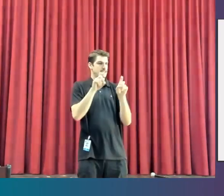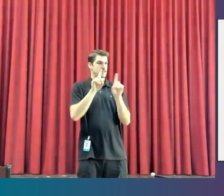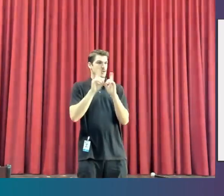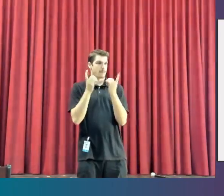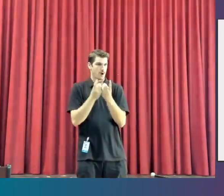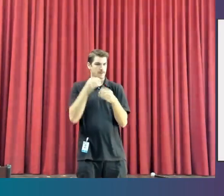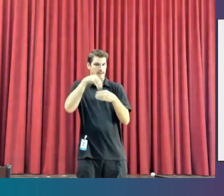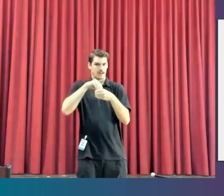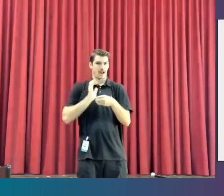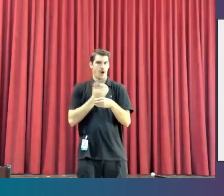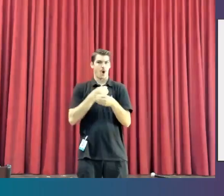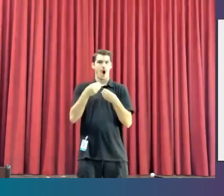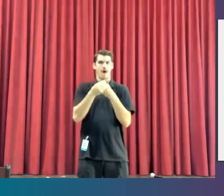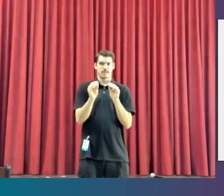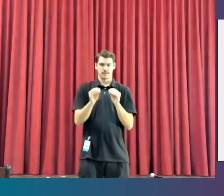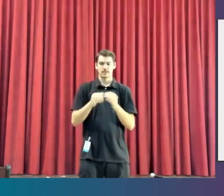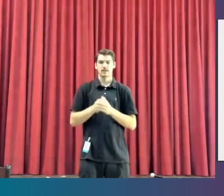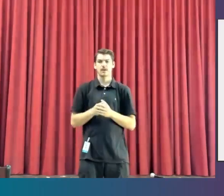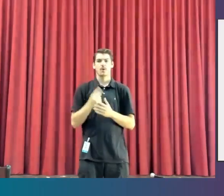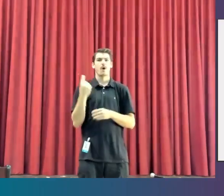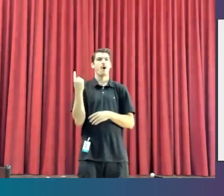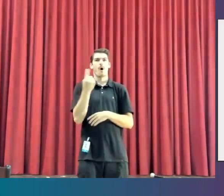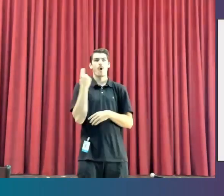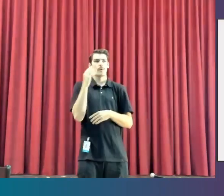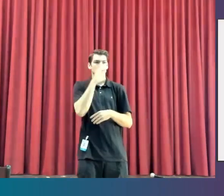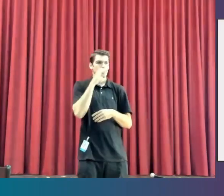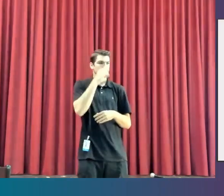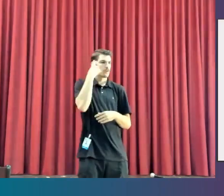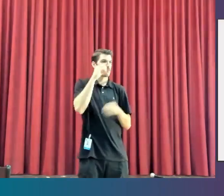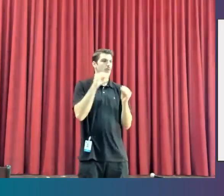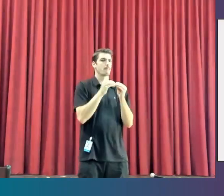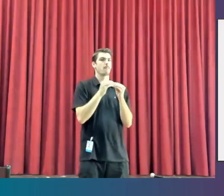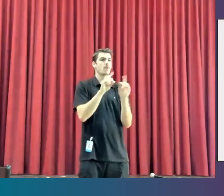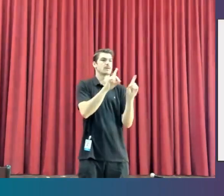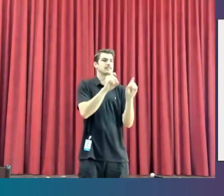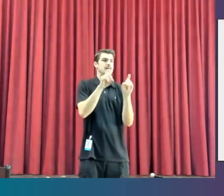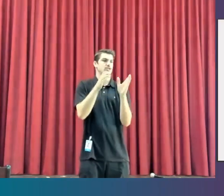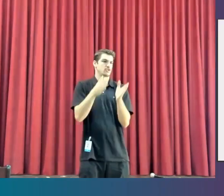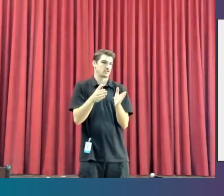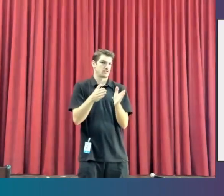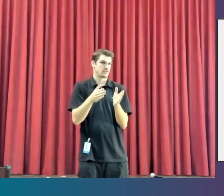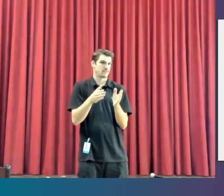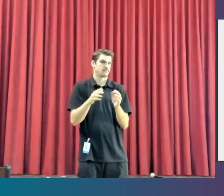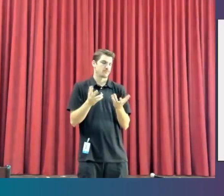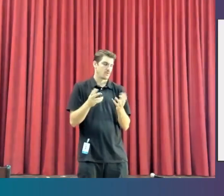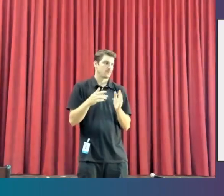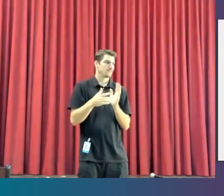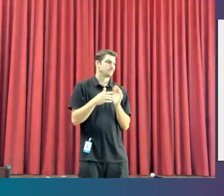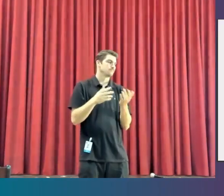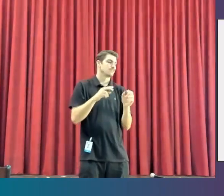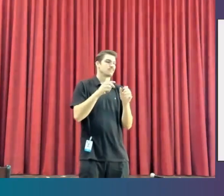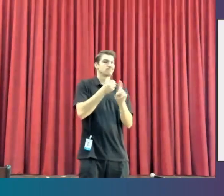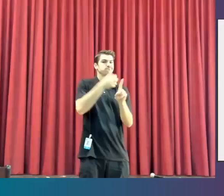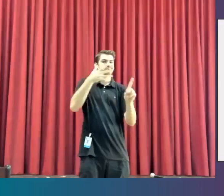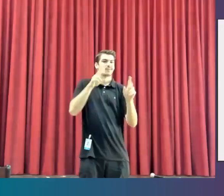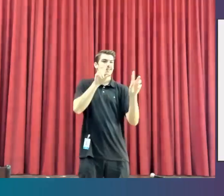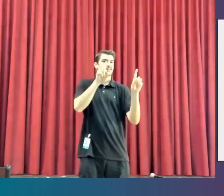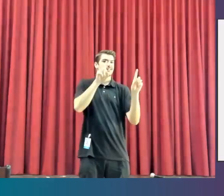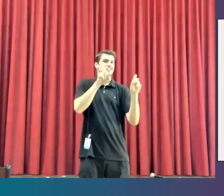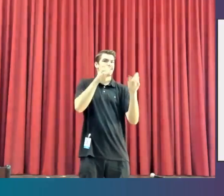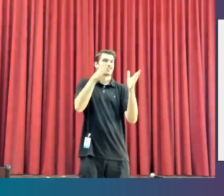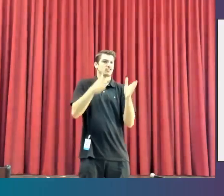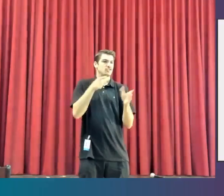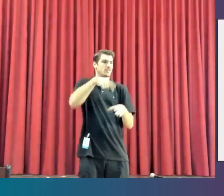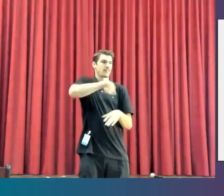our office, and we're always looking for more testers. And essentially, testers are volunteer